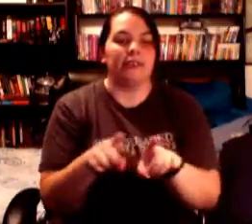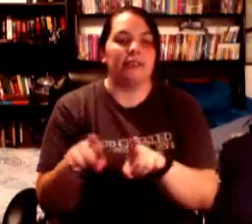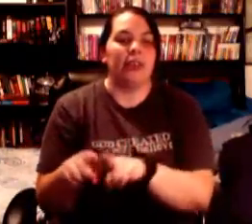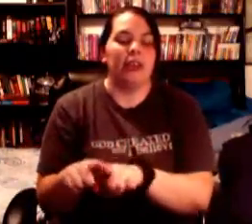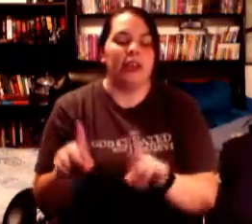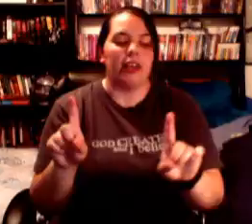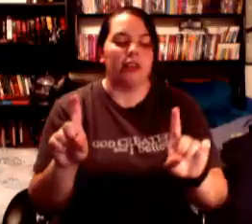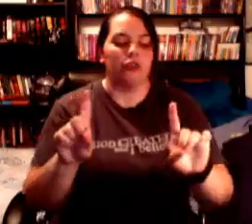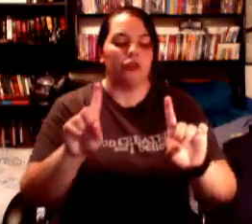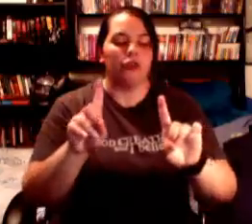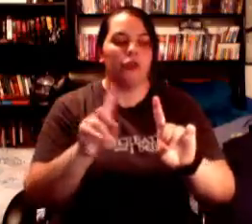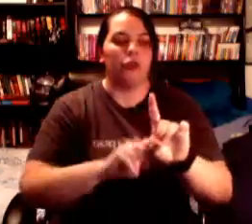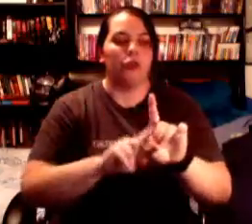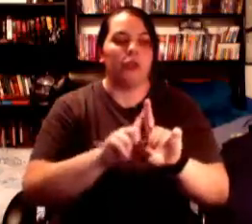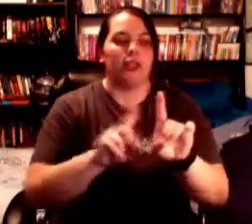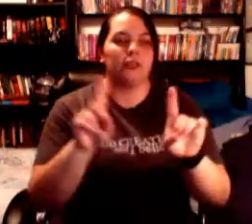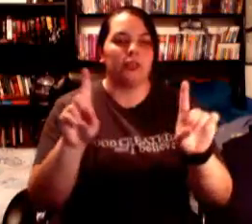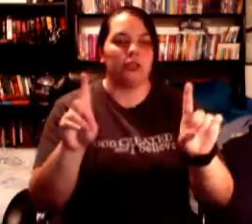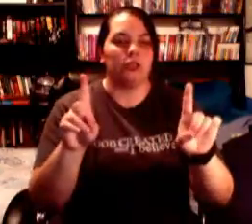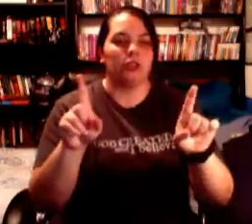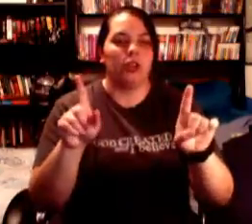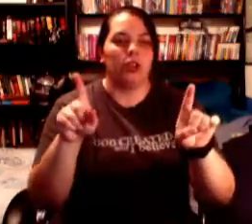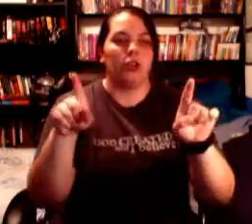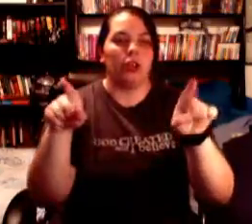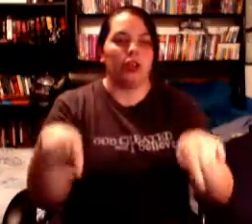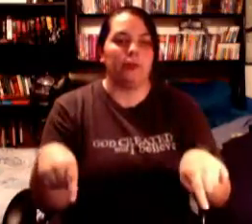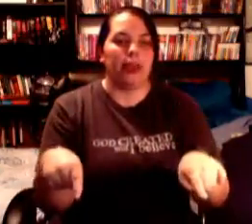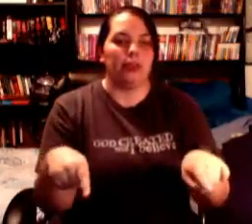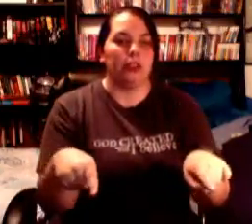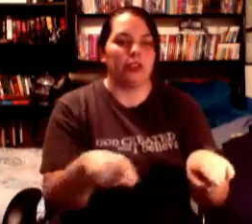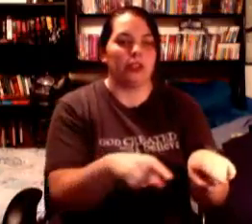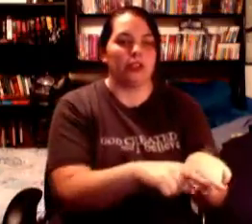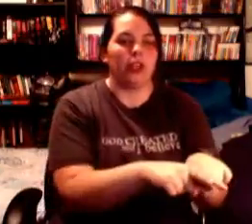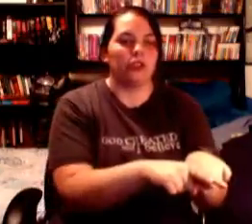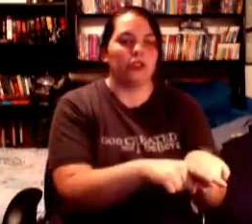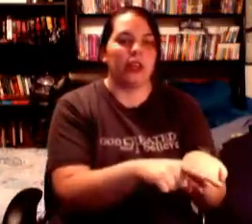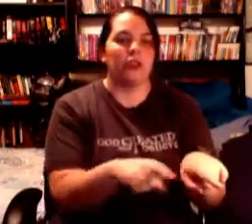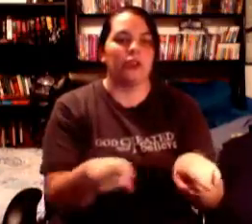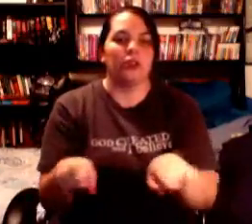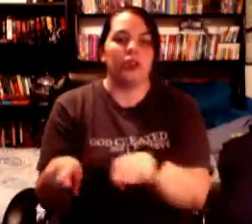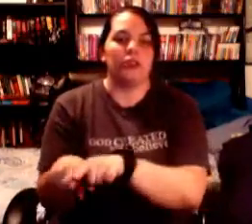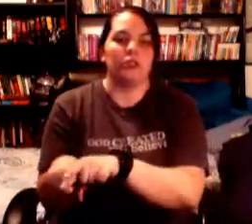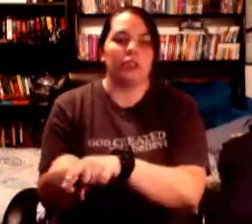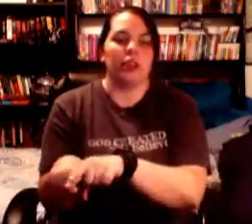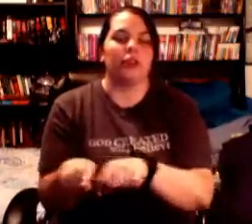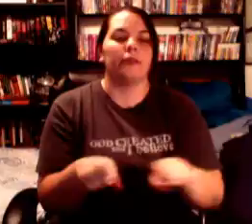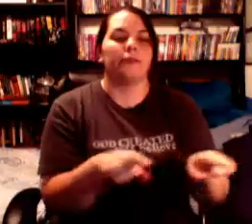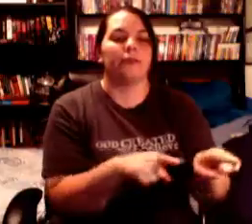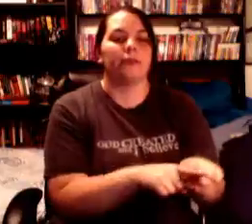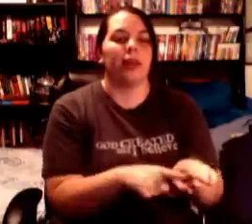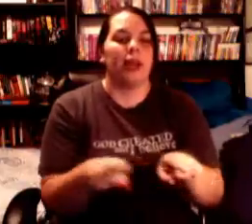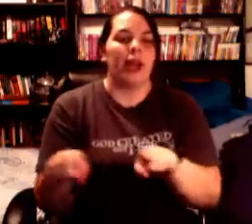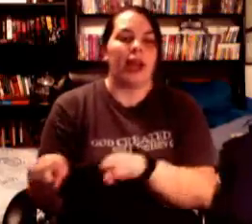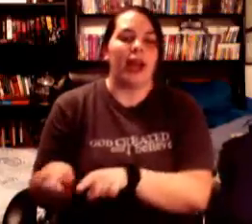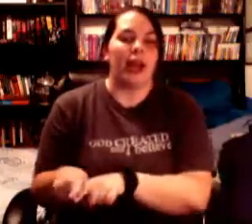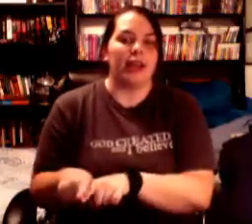as is your two index fingers. You're going to lay them down and you're going to touch together and touch together.